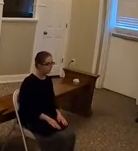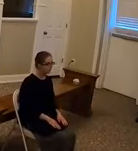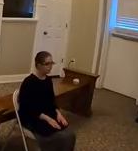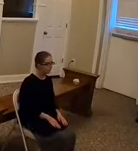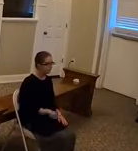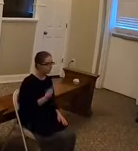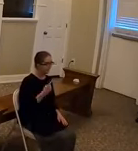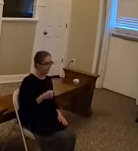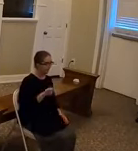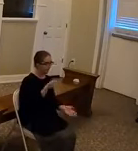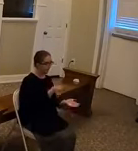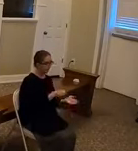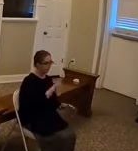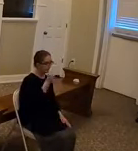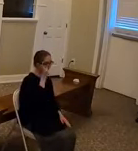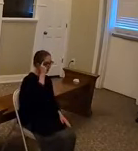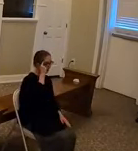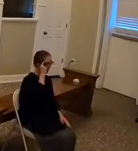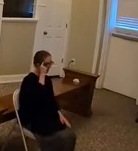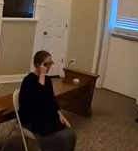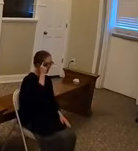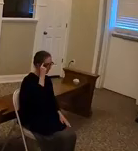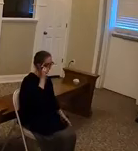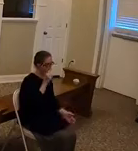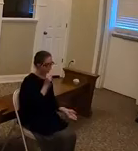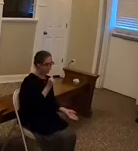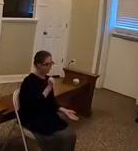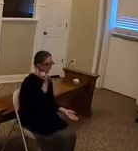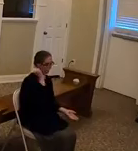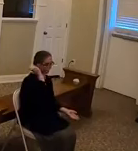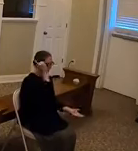just from this thought, adopted.